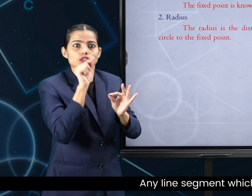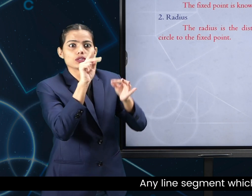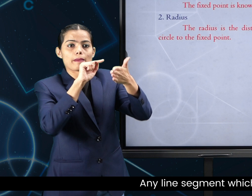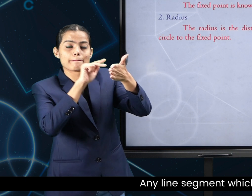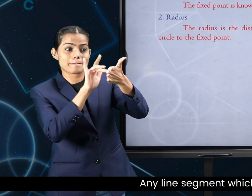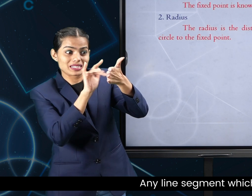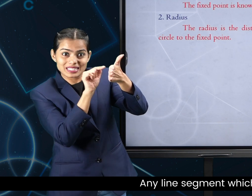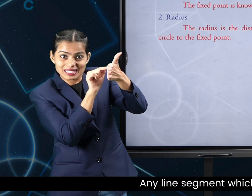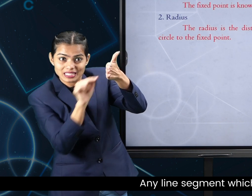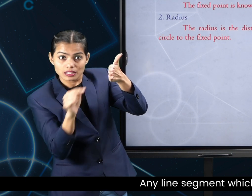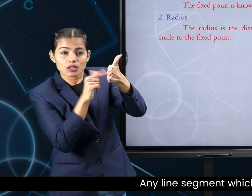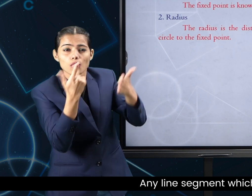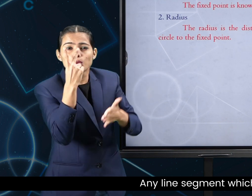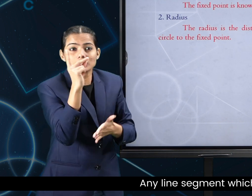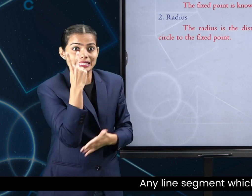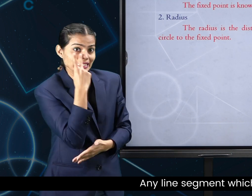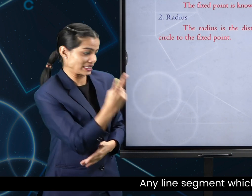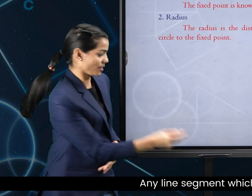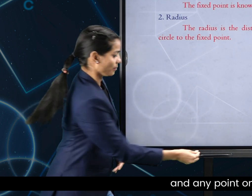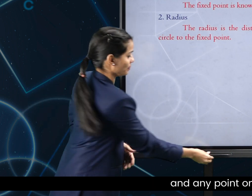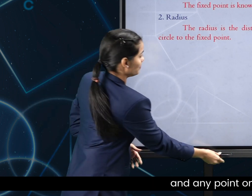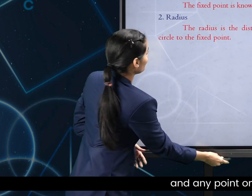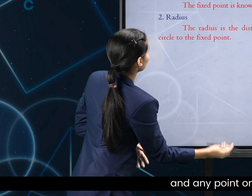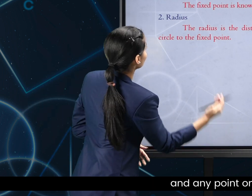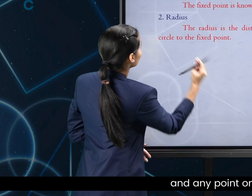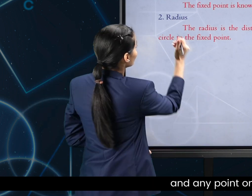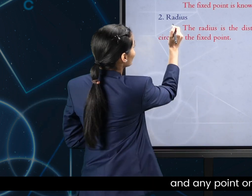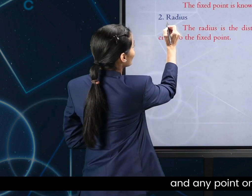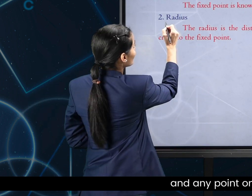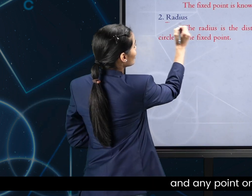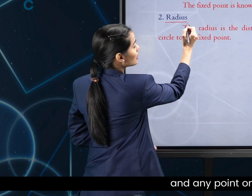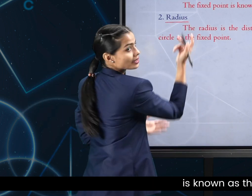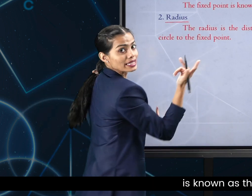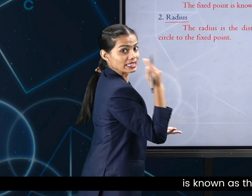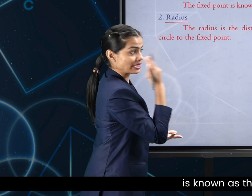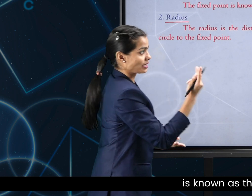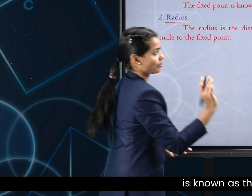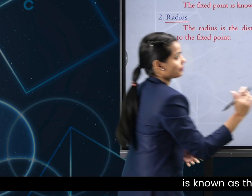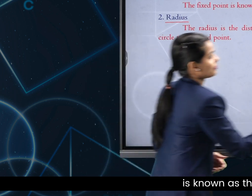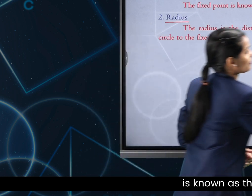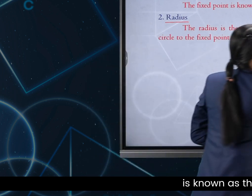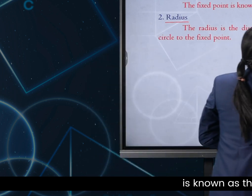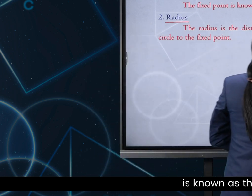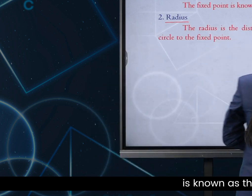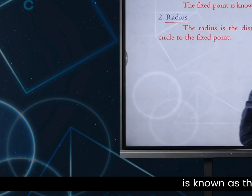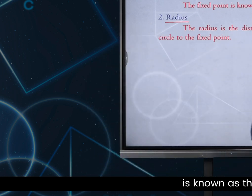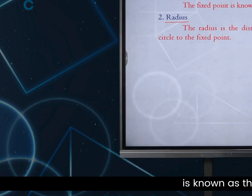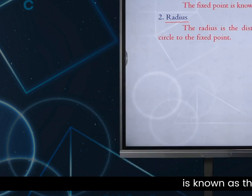Any line segment which joins the center and any point on the circle is known as the radius.